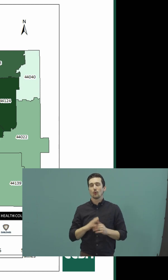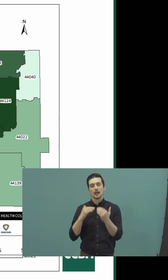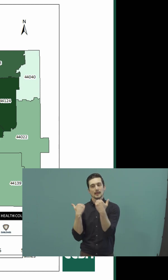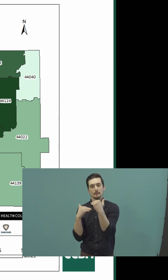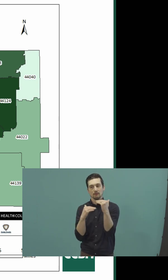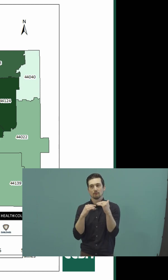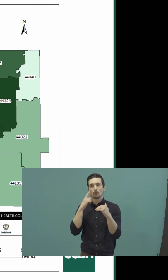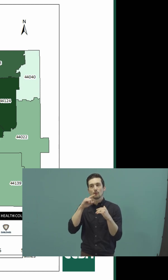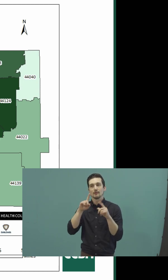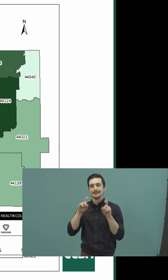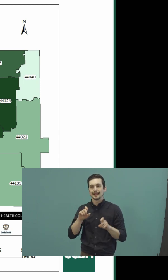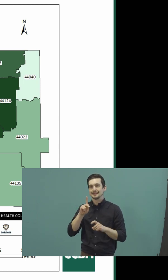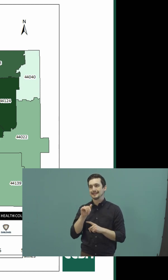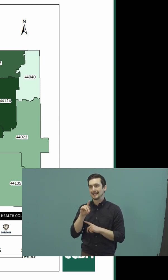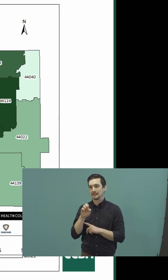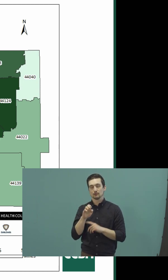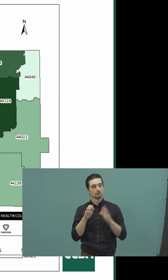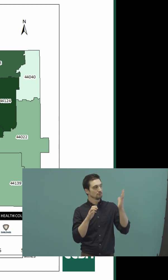represented here.